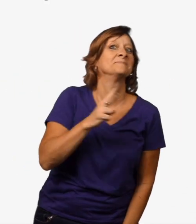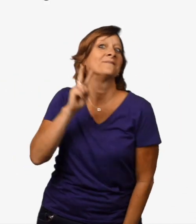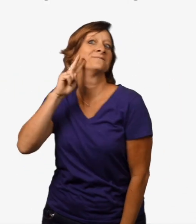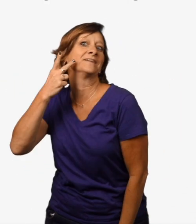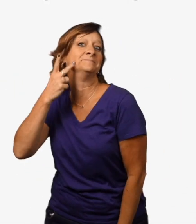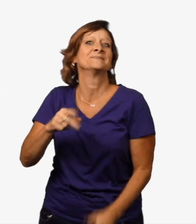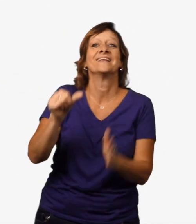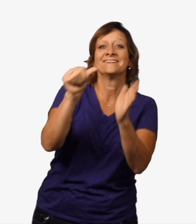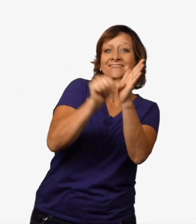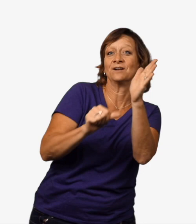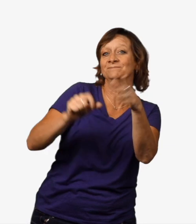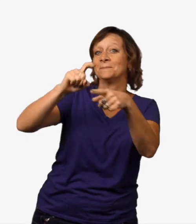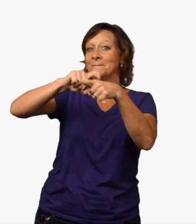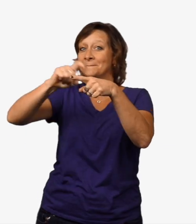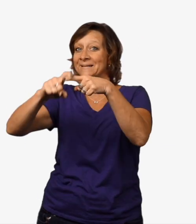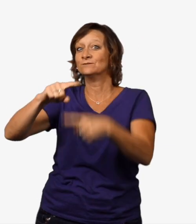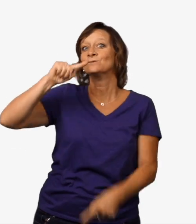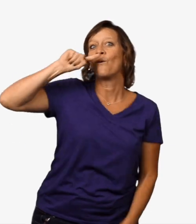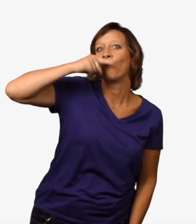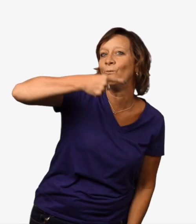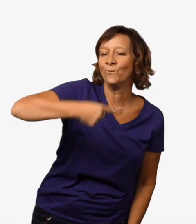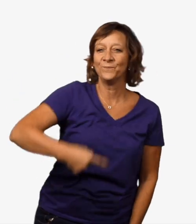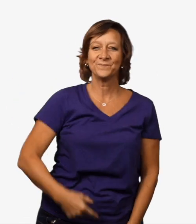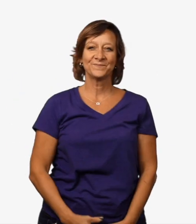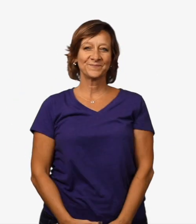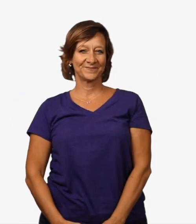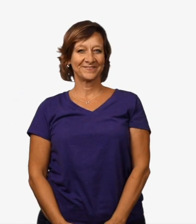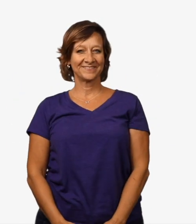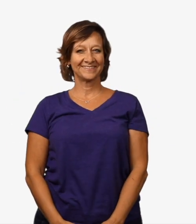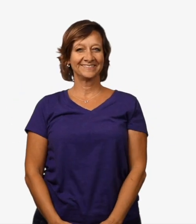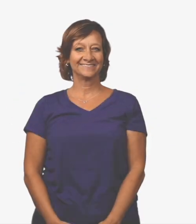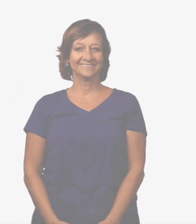Vegetable, vegetable. Carrot, bean, corn.